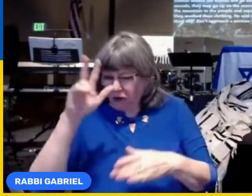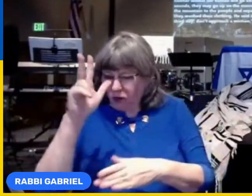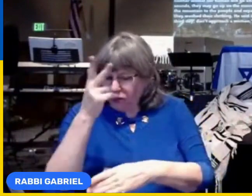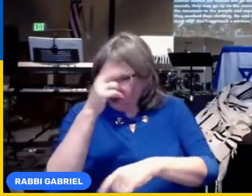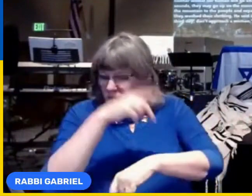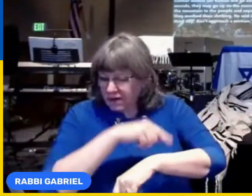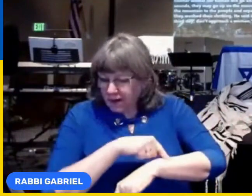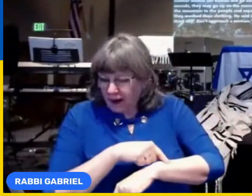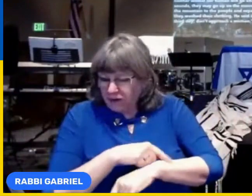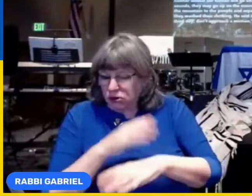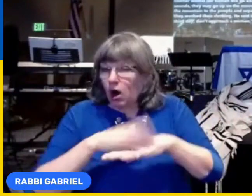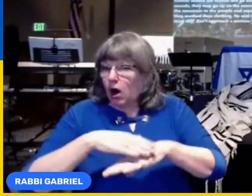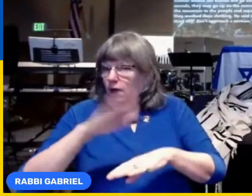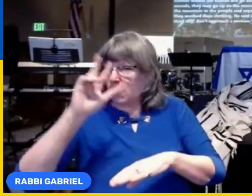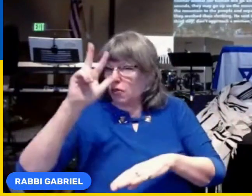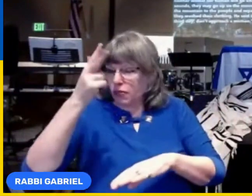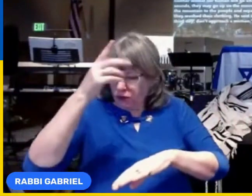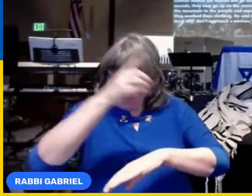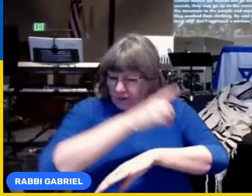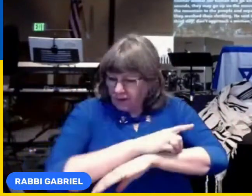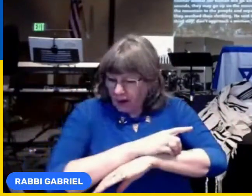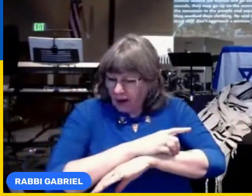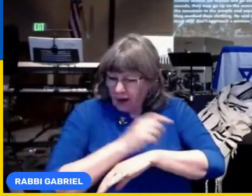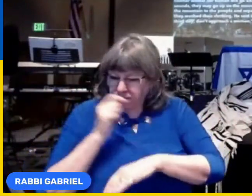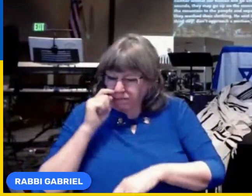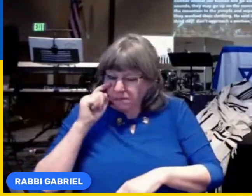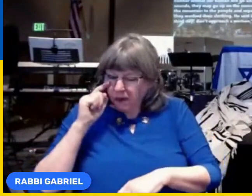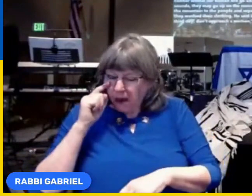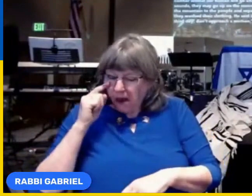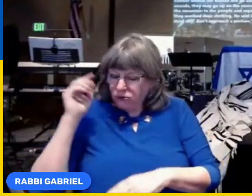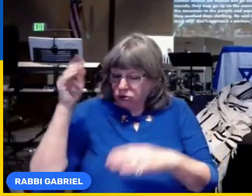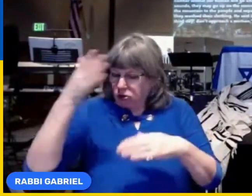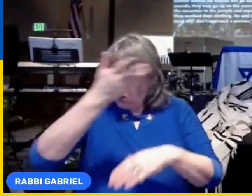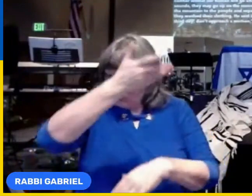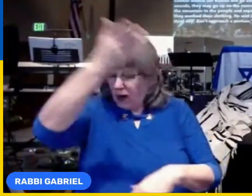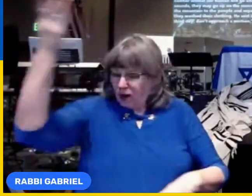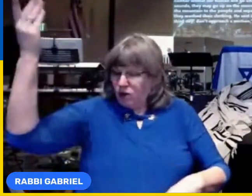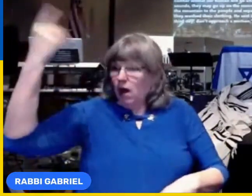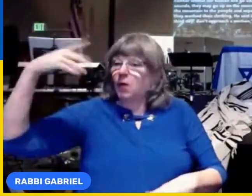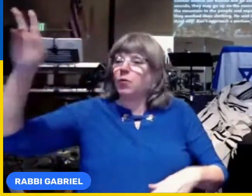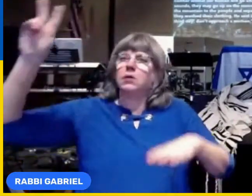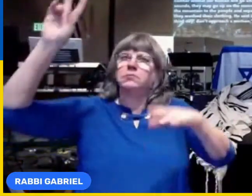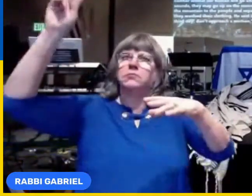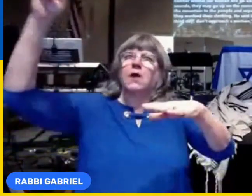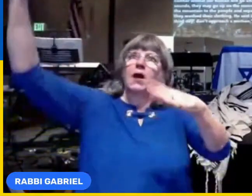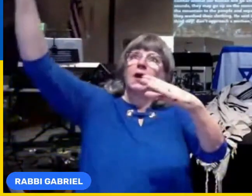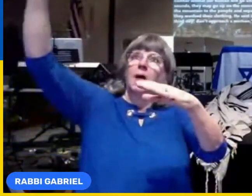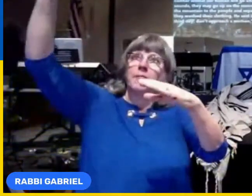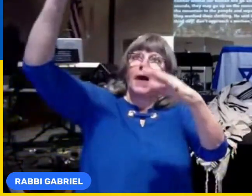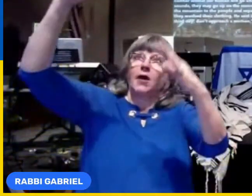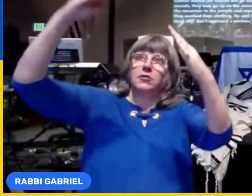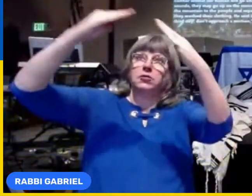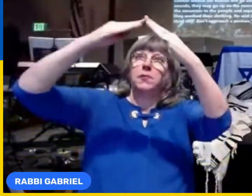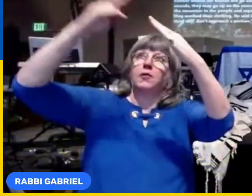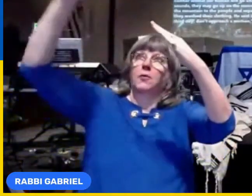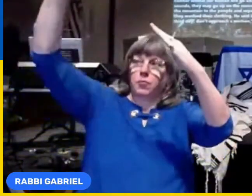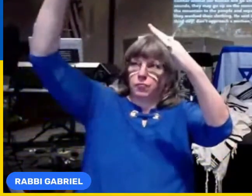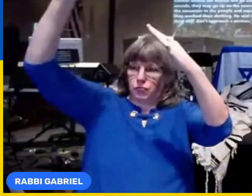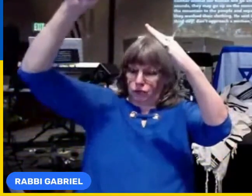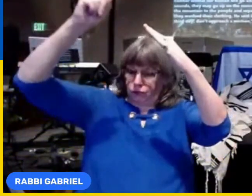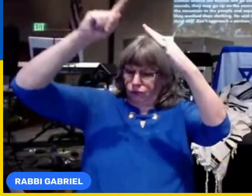No hand is to touch him, for he must be stoned or shot by arrows. Neither